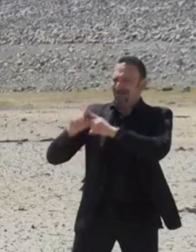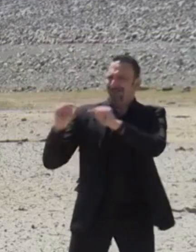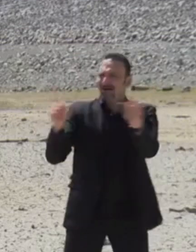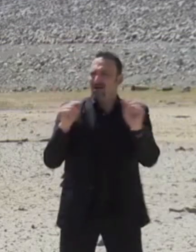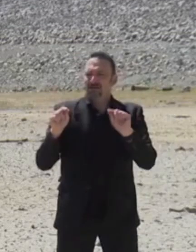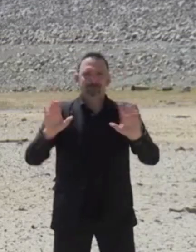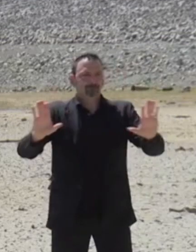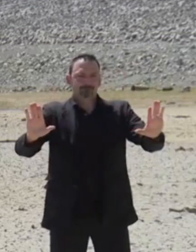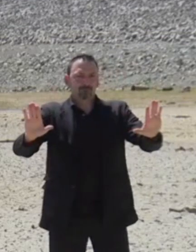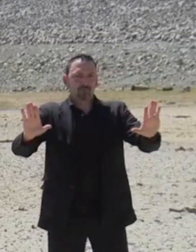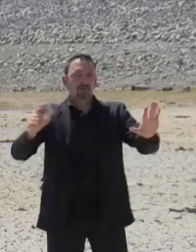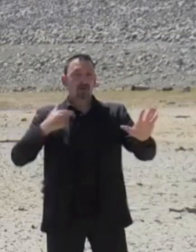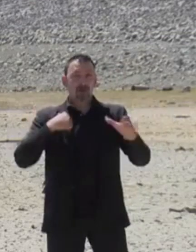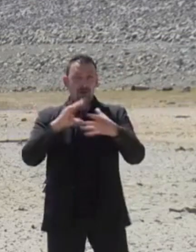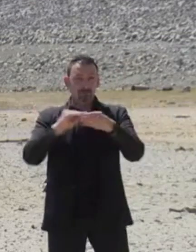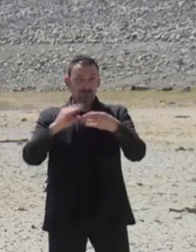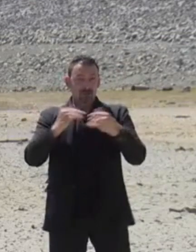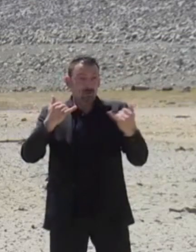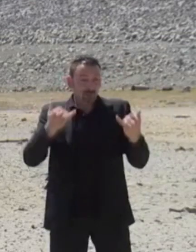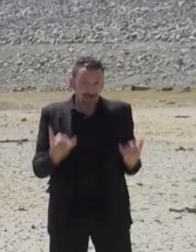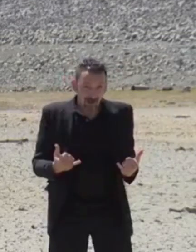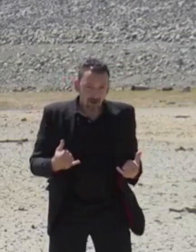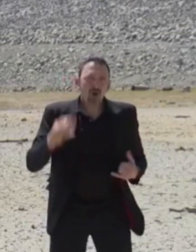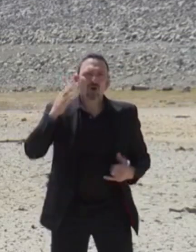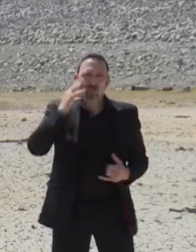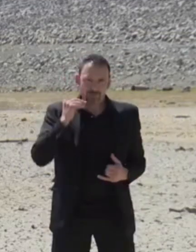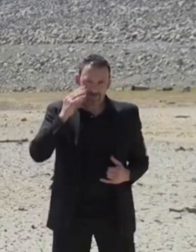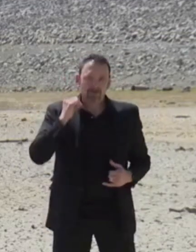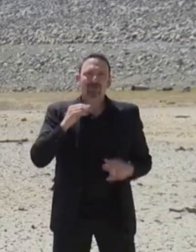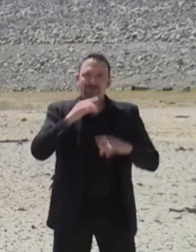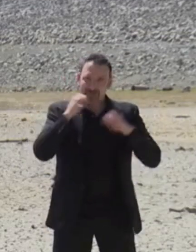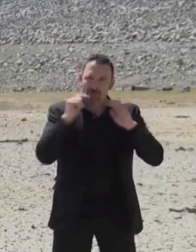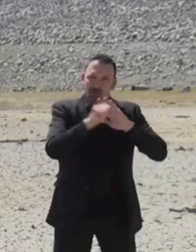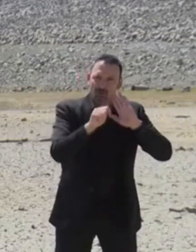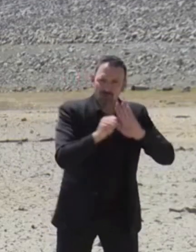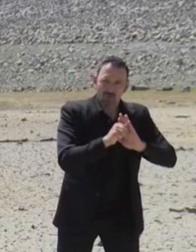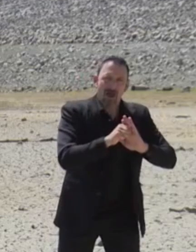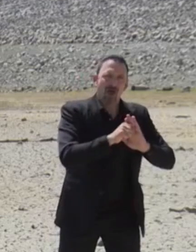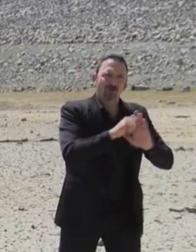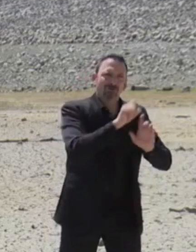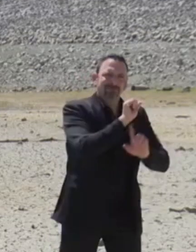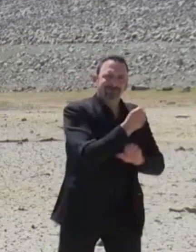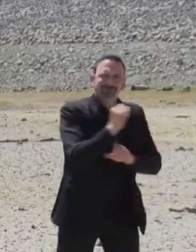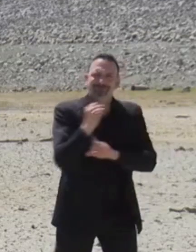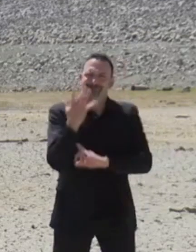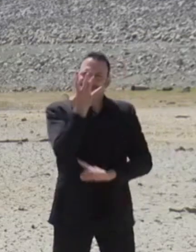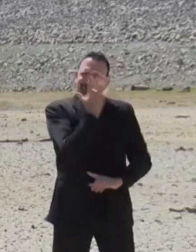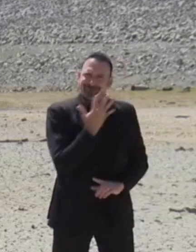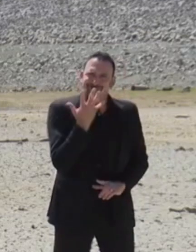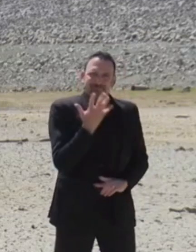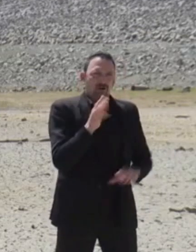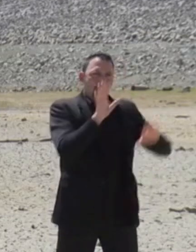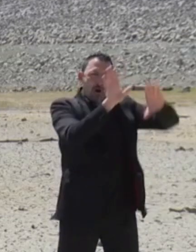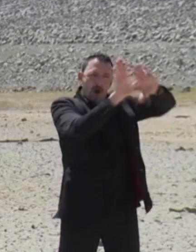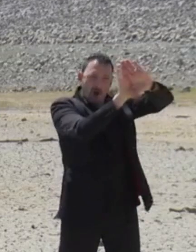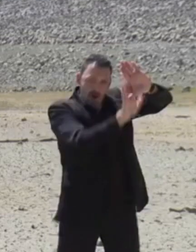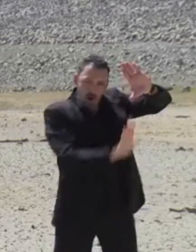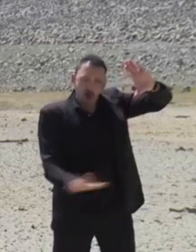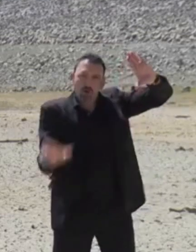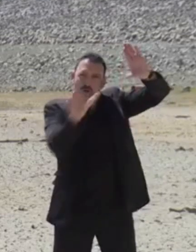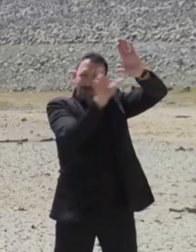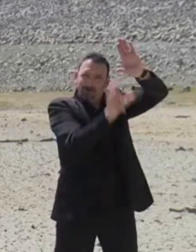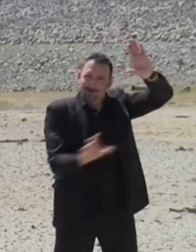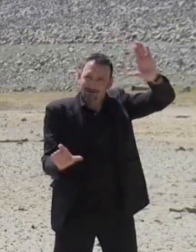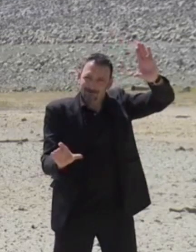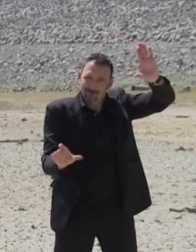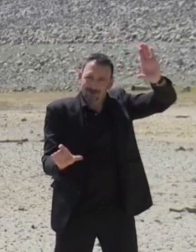acknowledge this, that we are experiencing drought conditions all up and down the state of California and extreme drought conditions all across the west coast of the